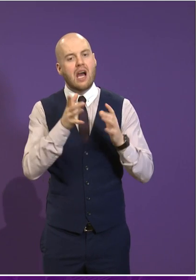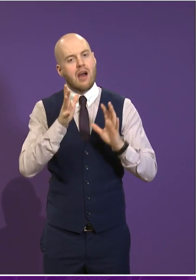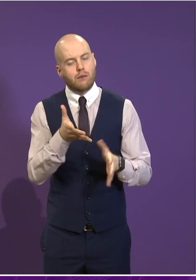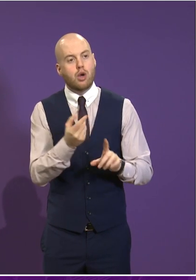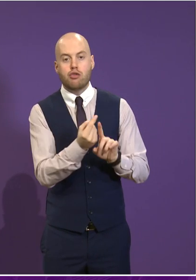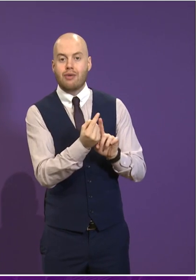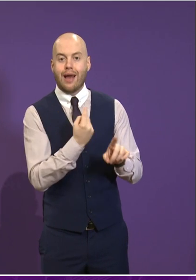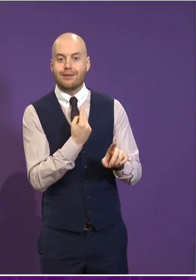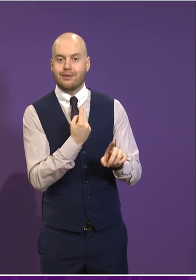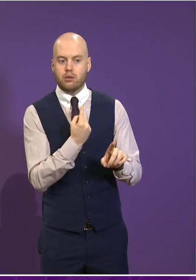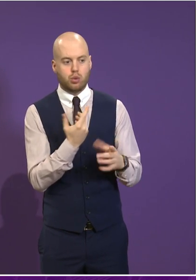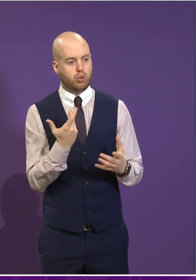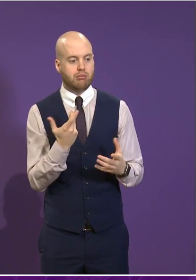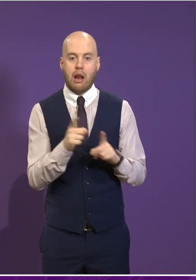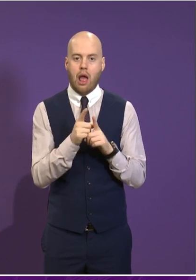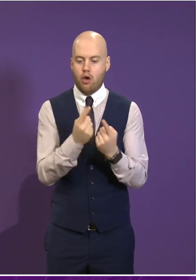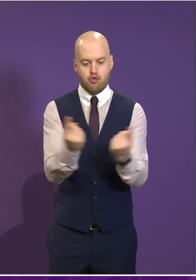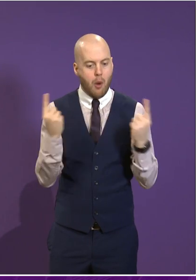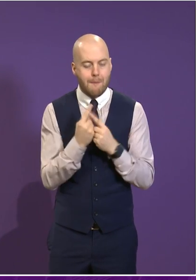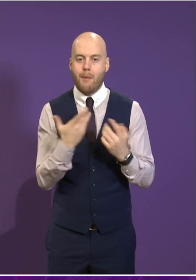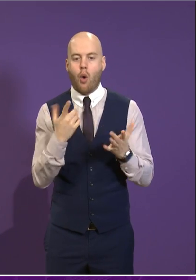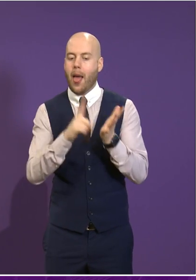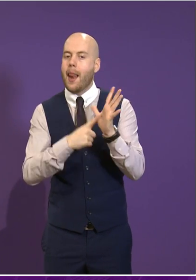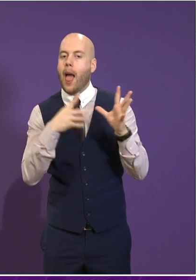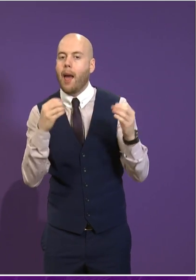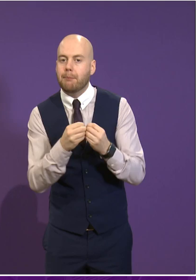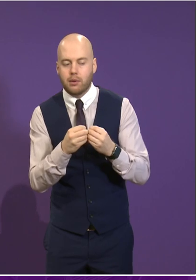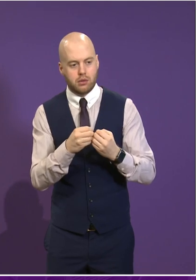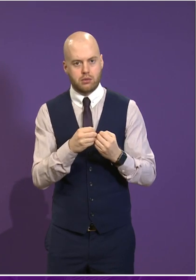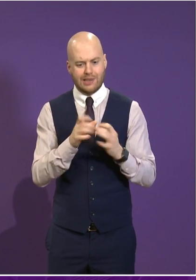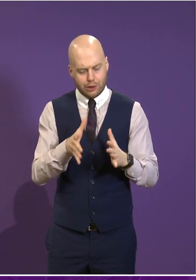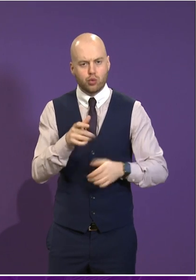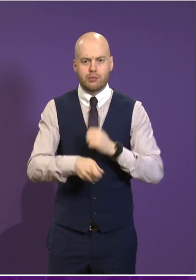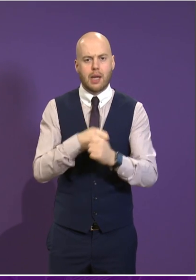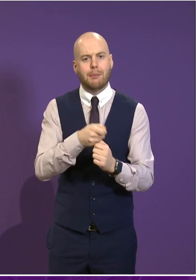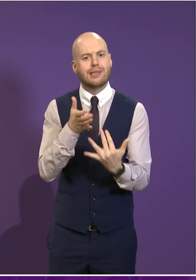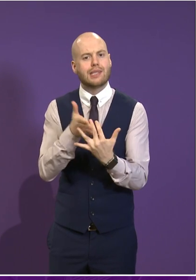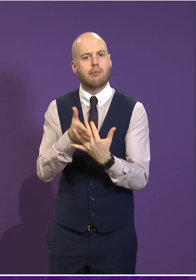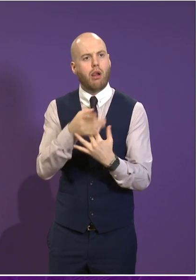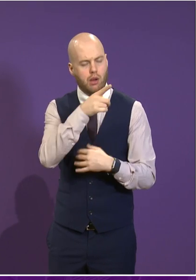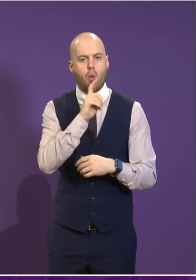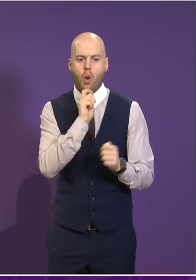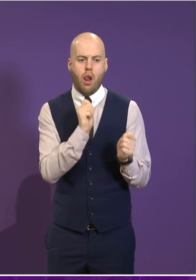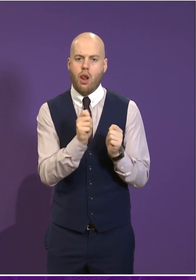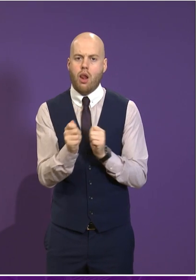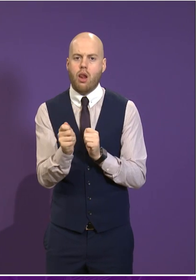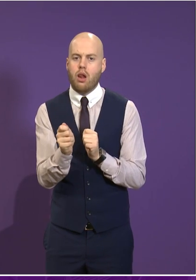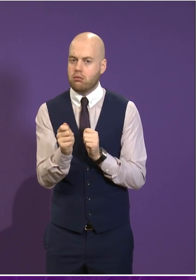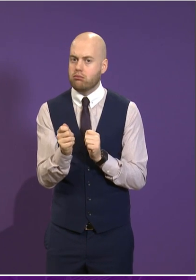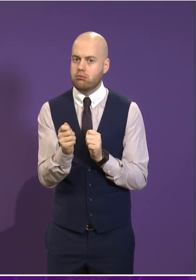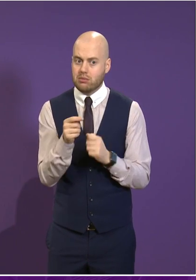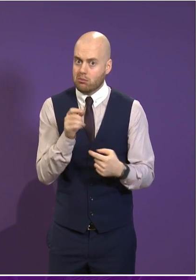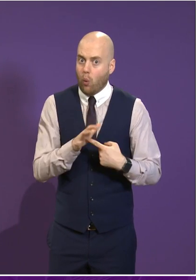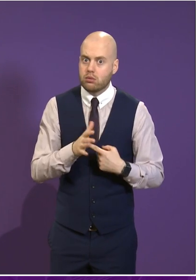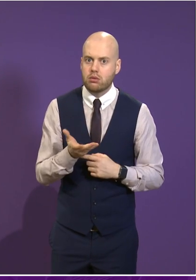to the tutorial rooms or the labs being accessible and make just adjustments for that, but some of the stories that I read